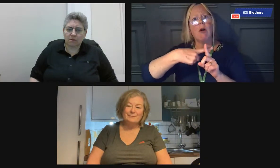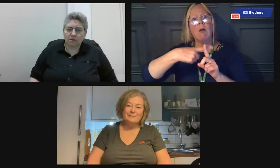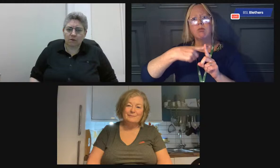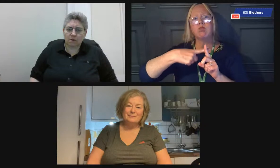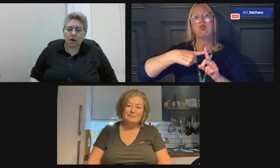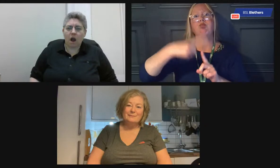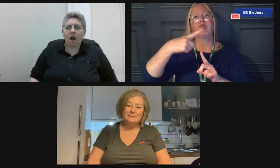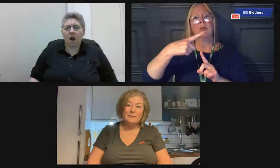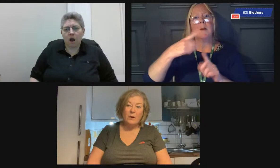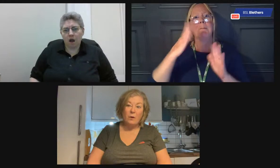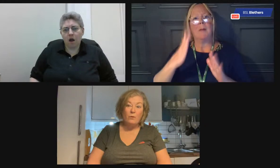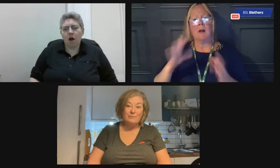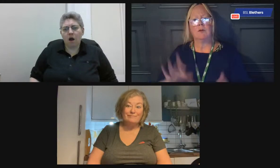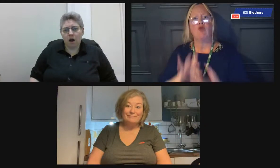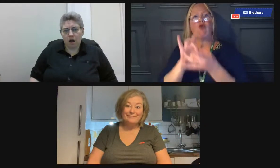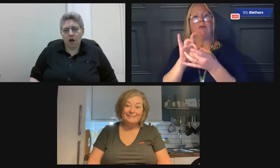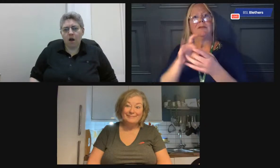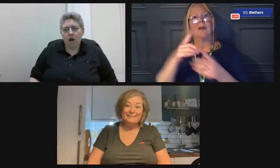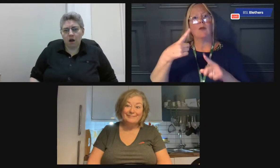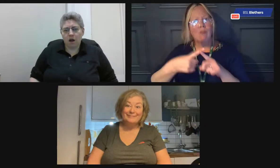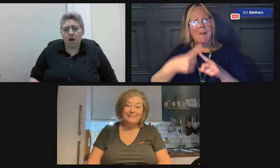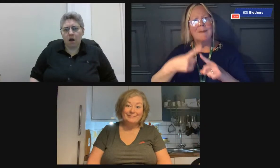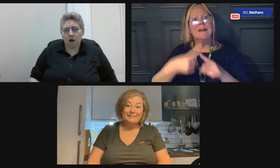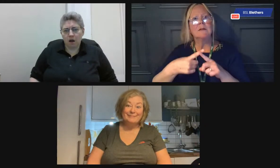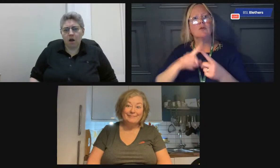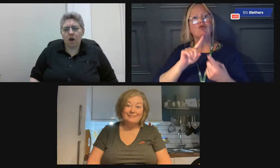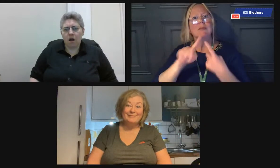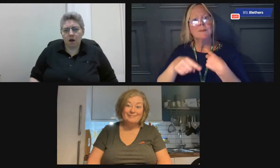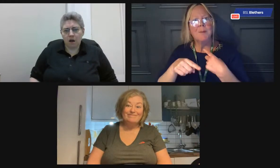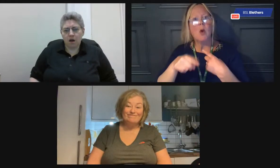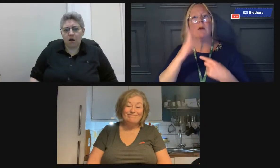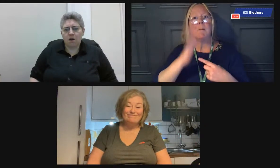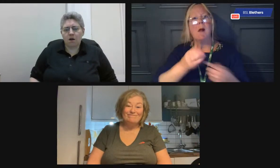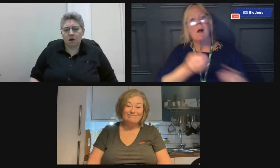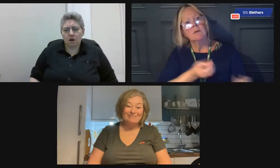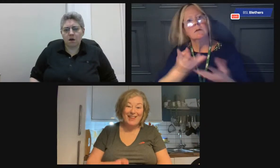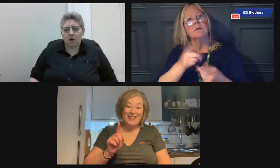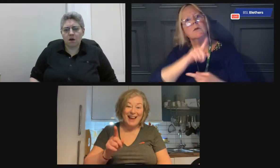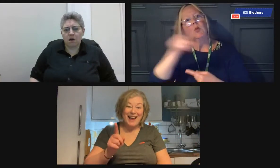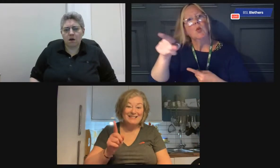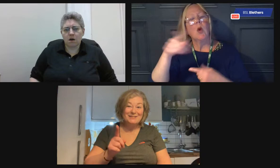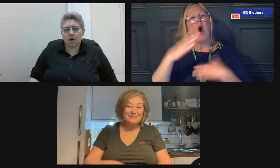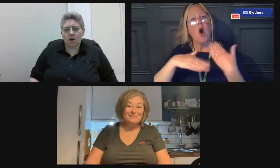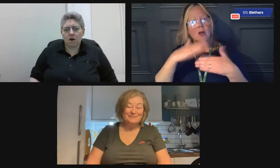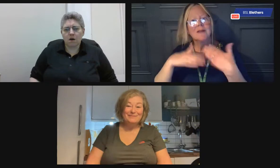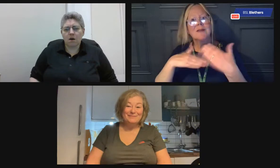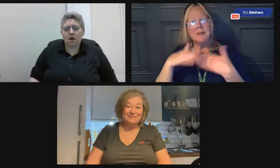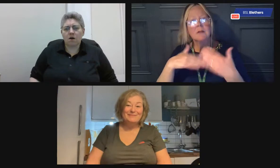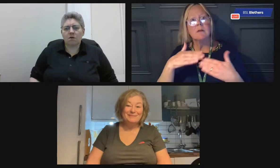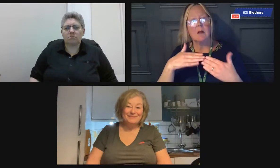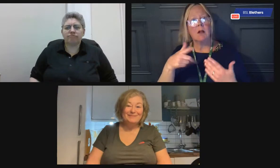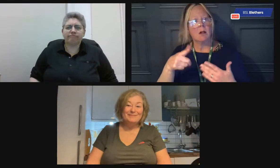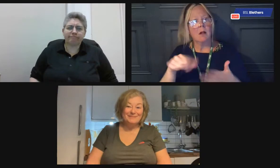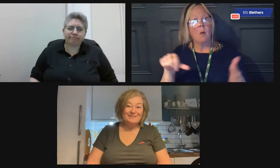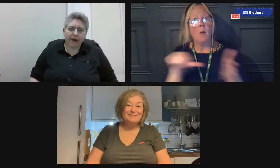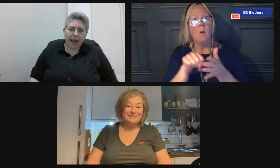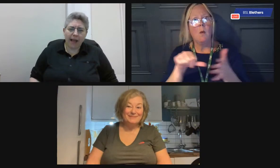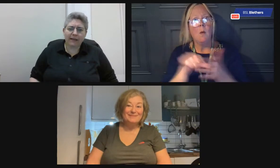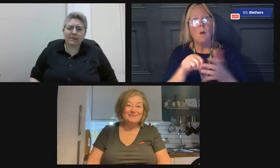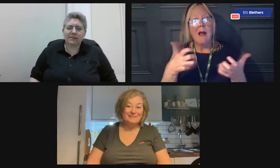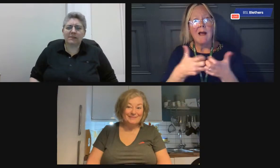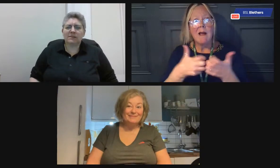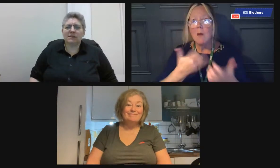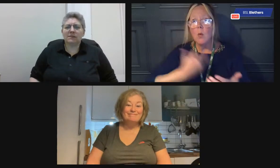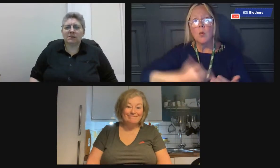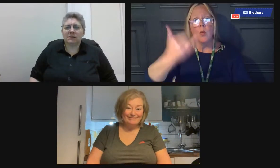through treatment and they were experiencing kind of raised temperature or something like that, we could contact this rapid response line and get the